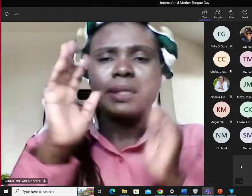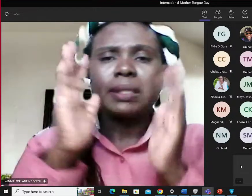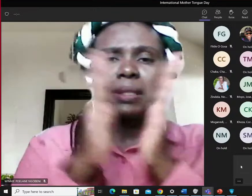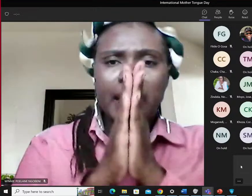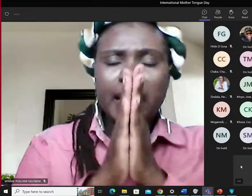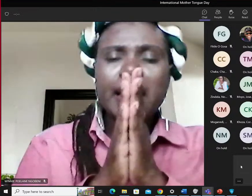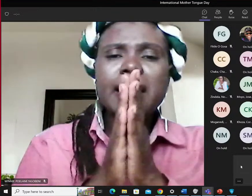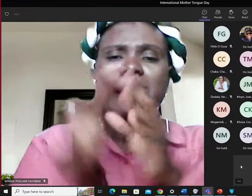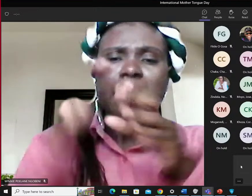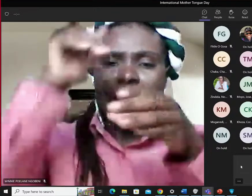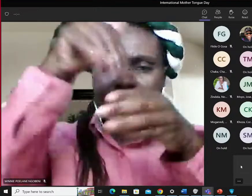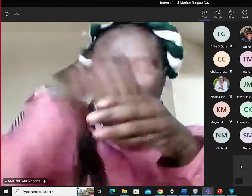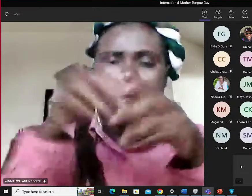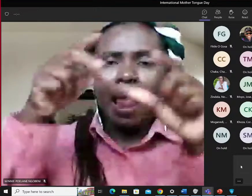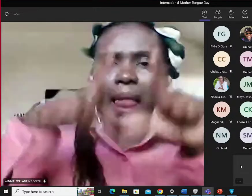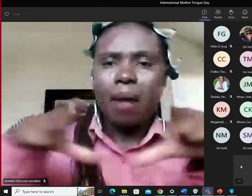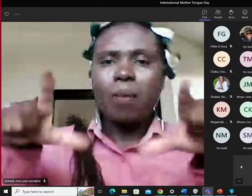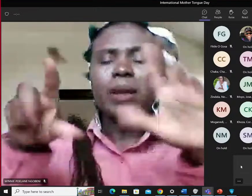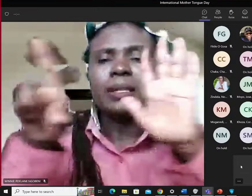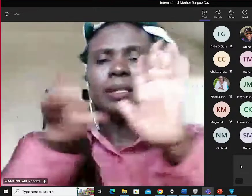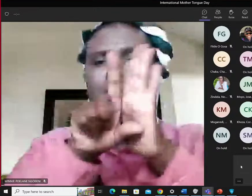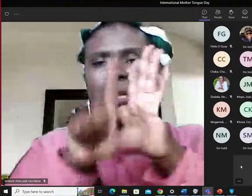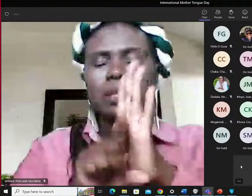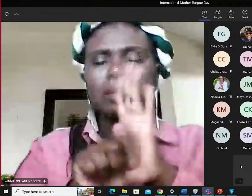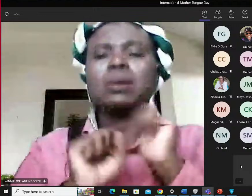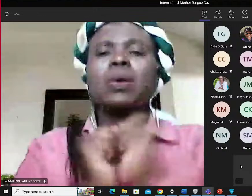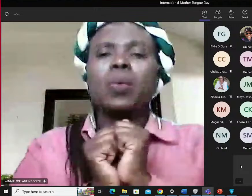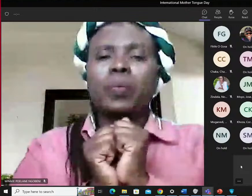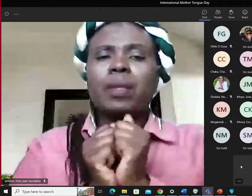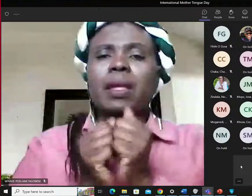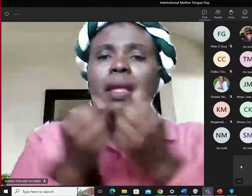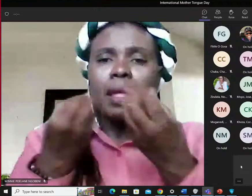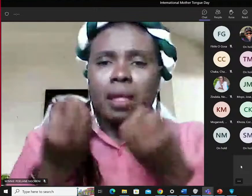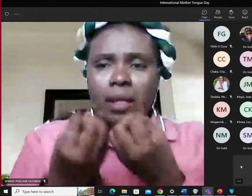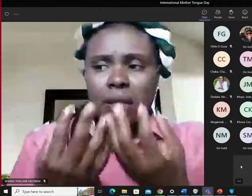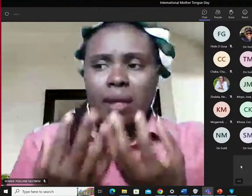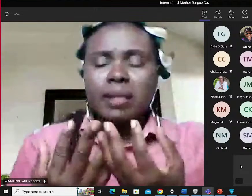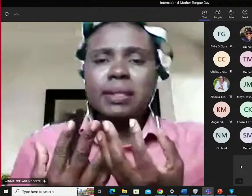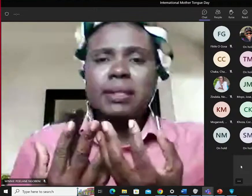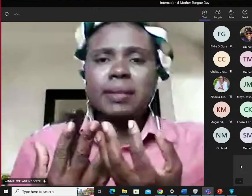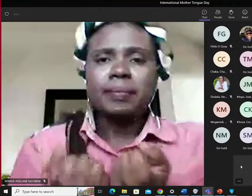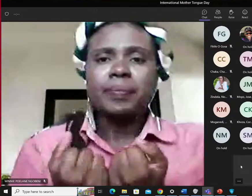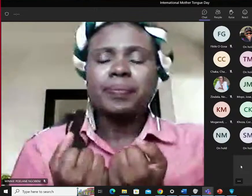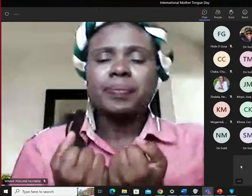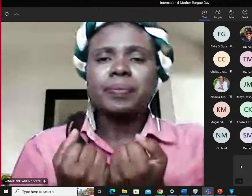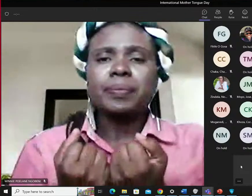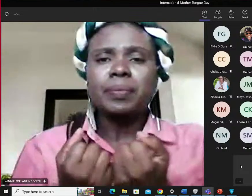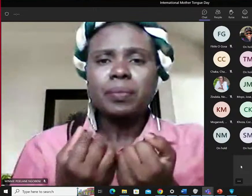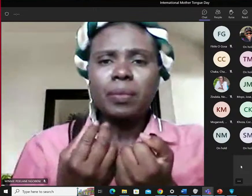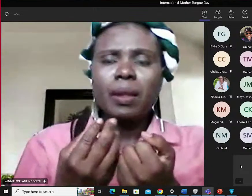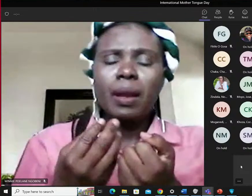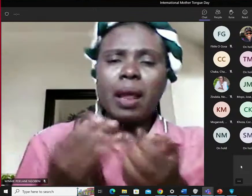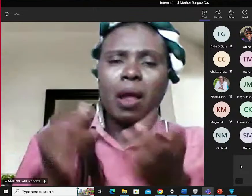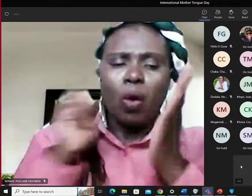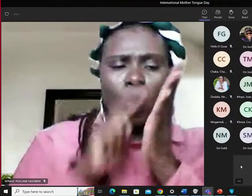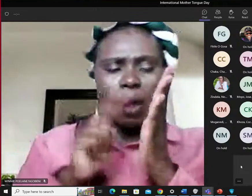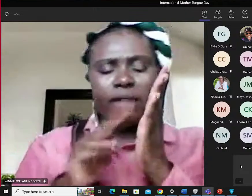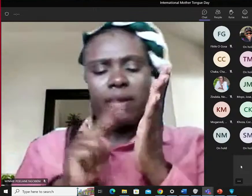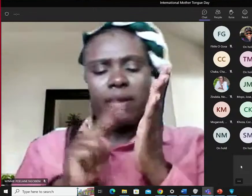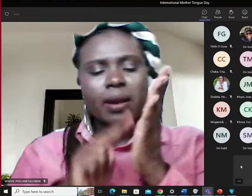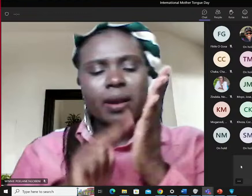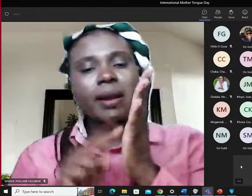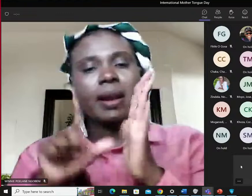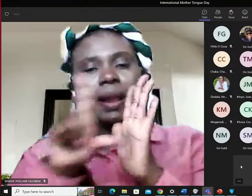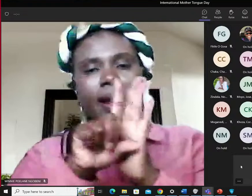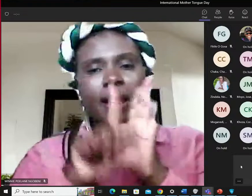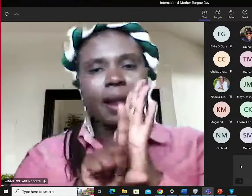policy issues. Then those of you who have read the language policy or who may be